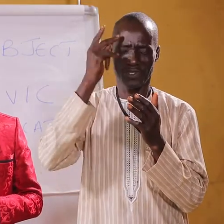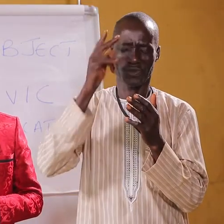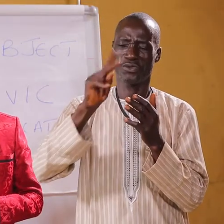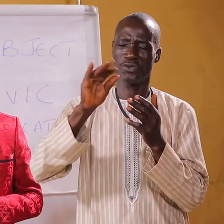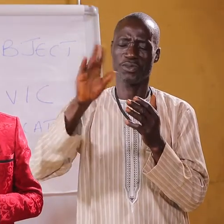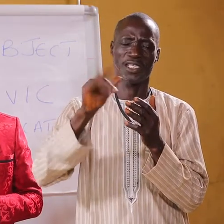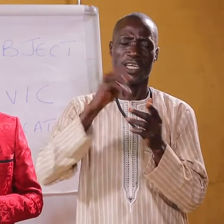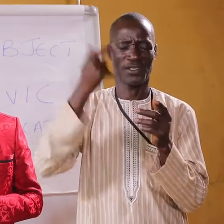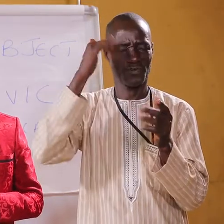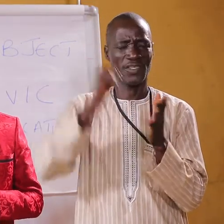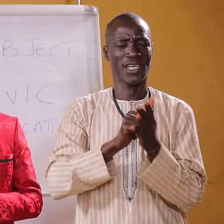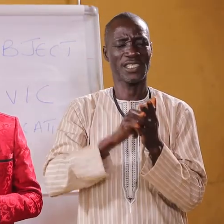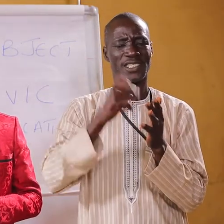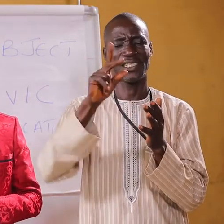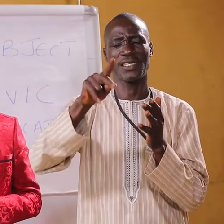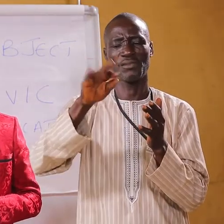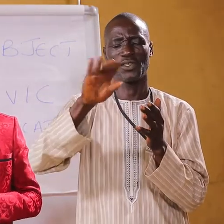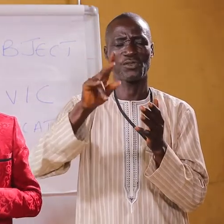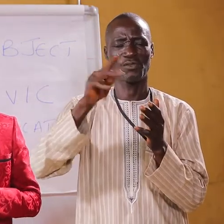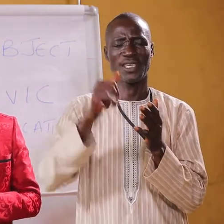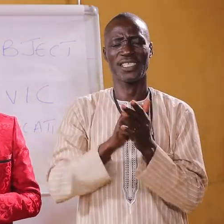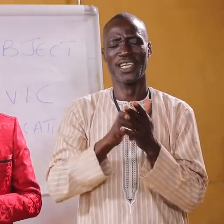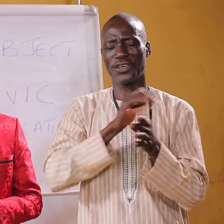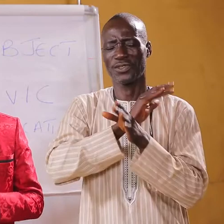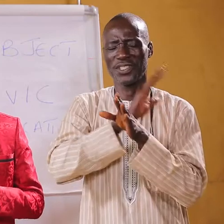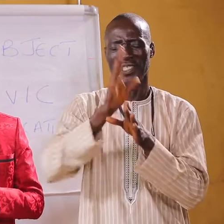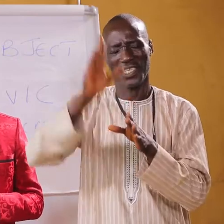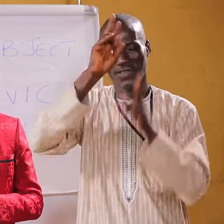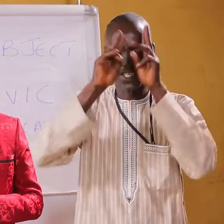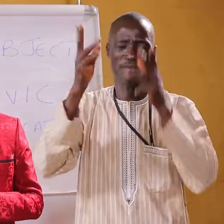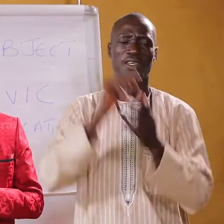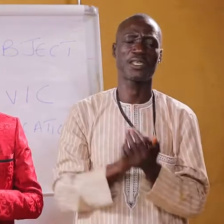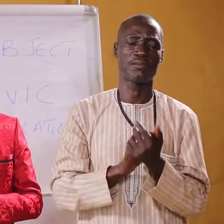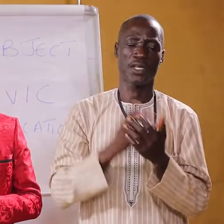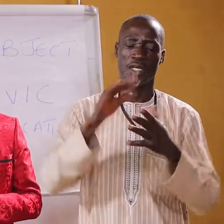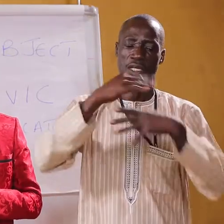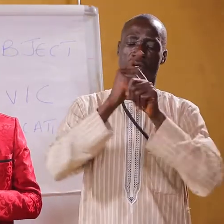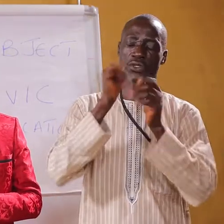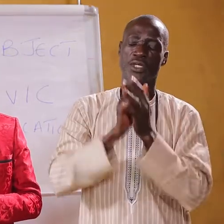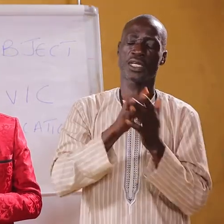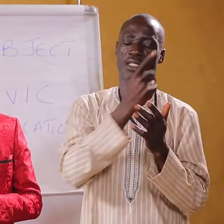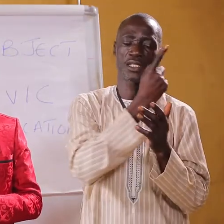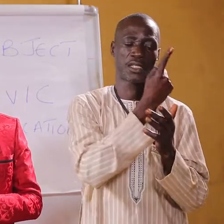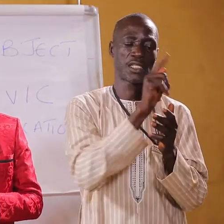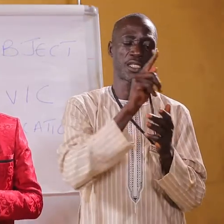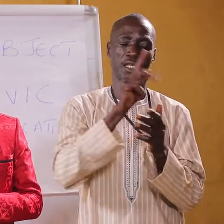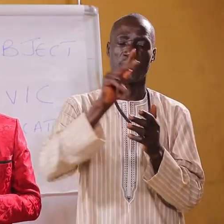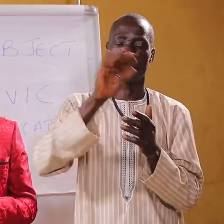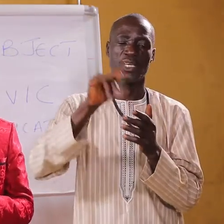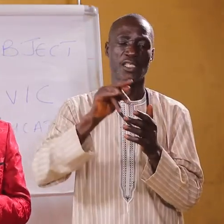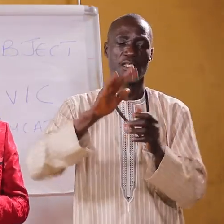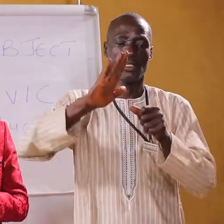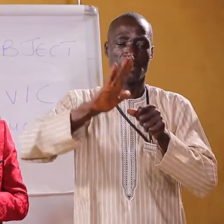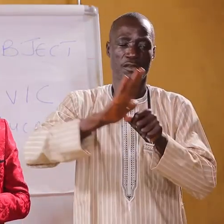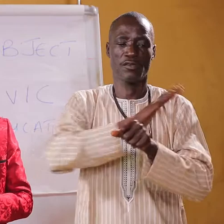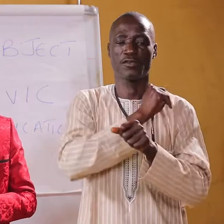parties. In fact, they are like watchdogs. They ensure that political parties fulfill their promises and manifestos